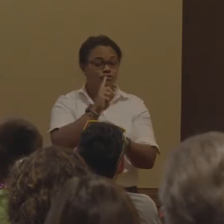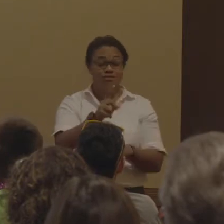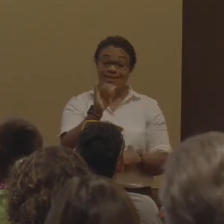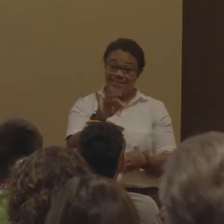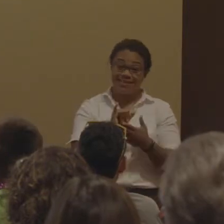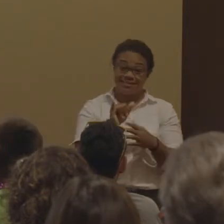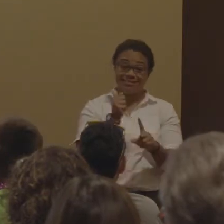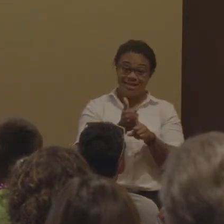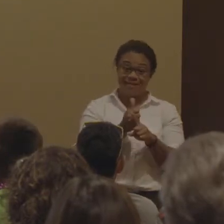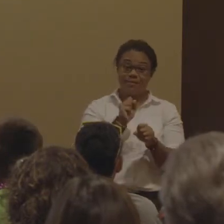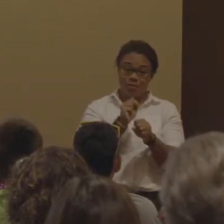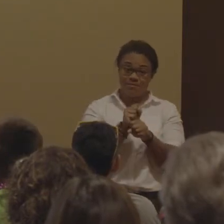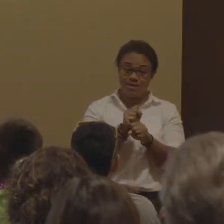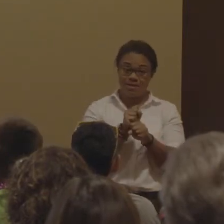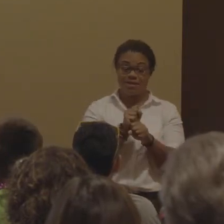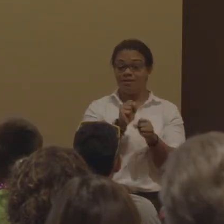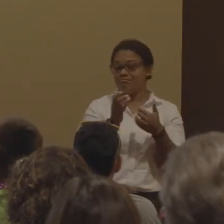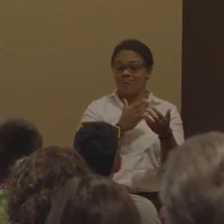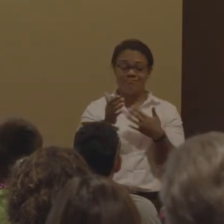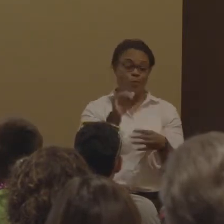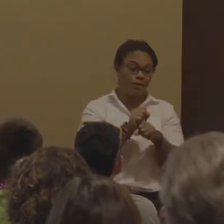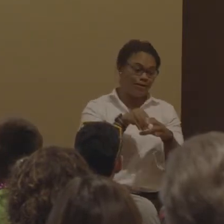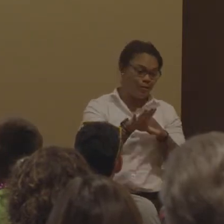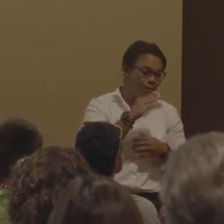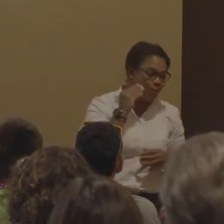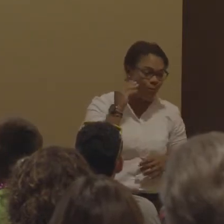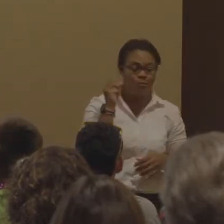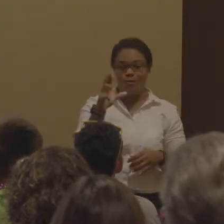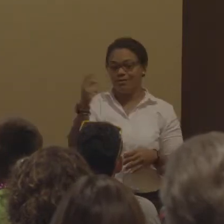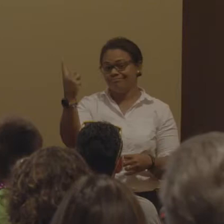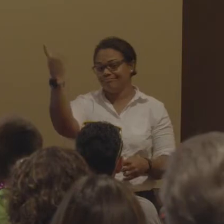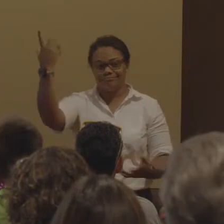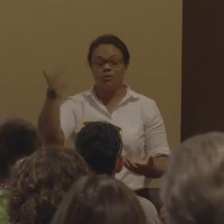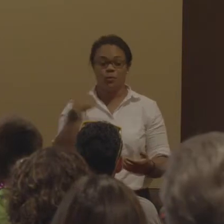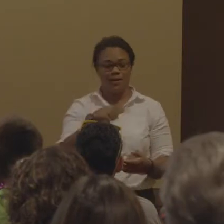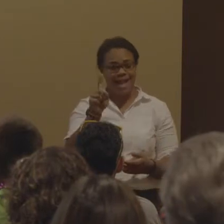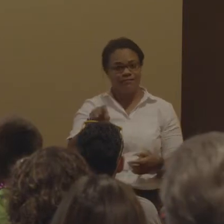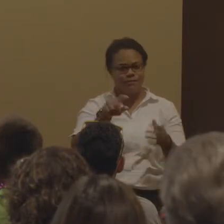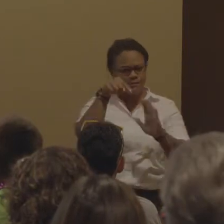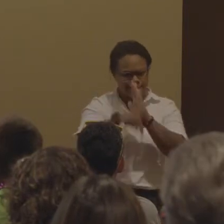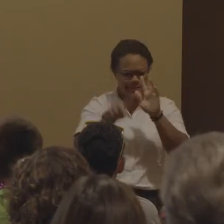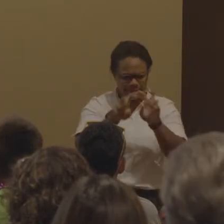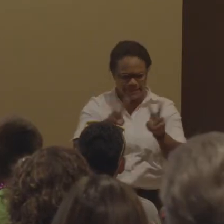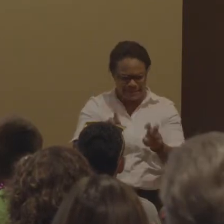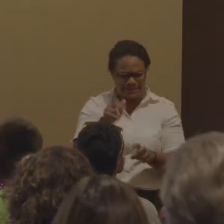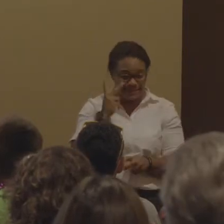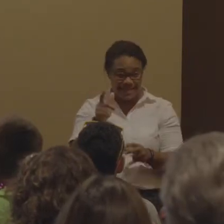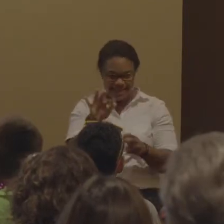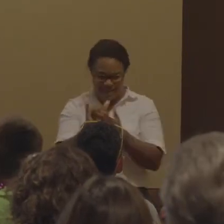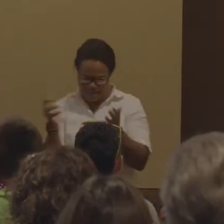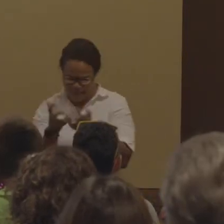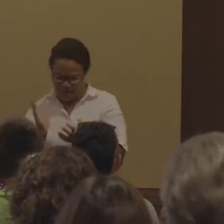is a self-employment venture, whether it's working out of your home or whatever it is, we have to look and say, does that meet that competitive integrated employment